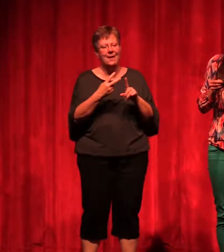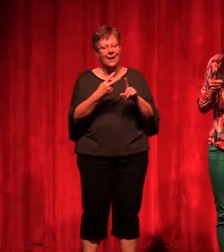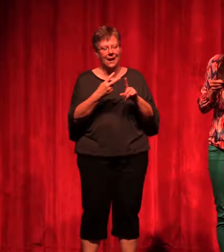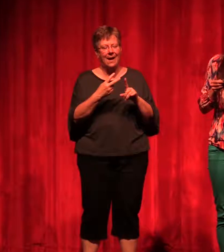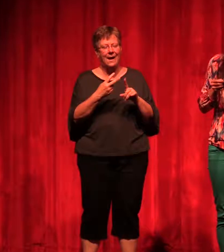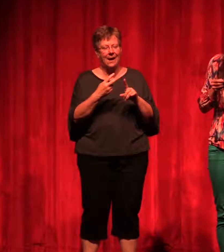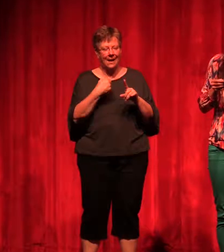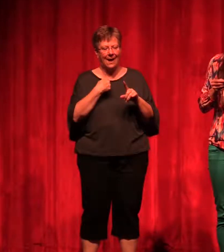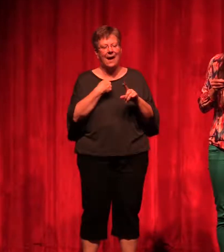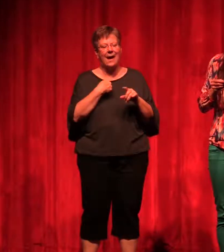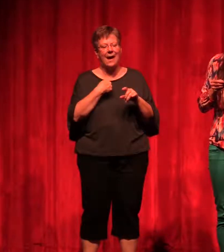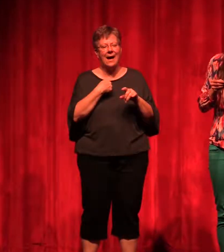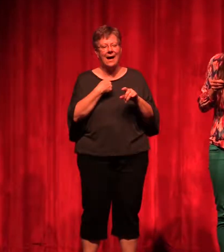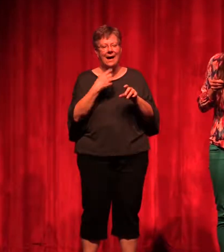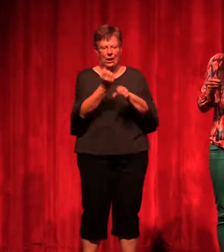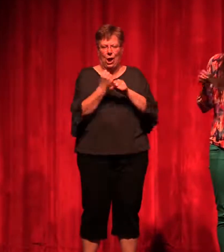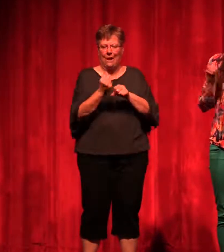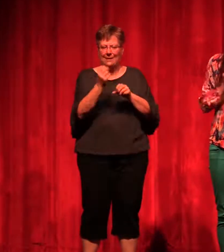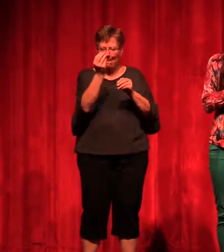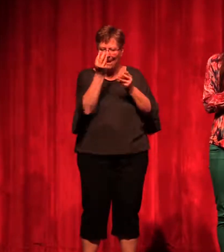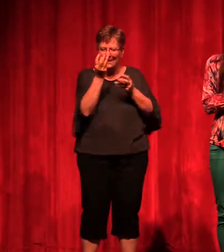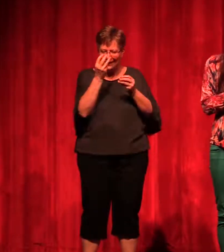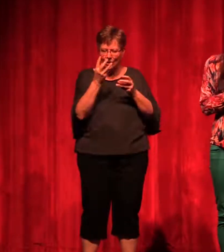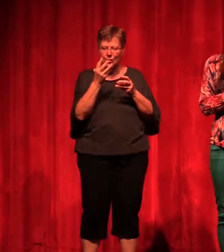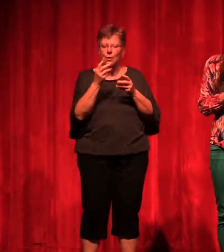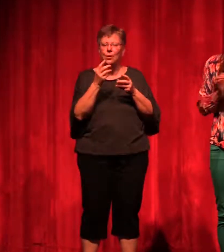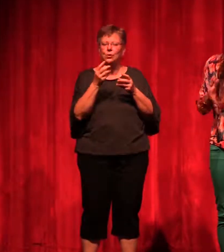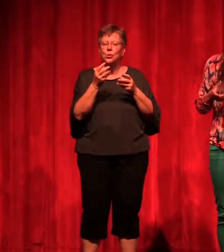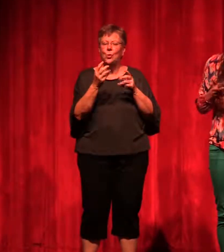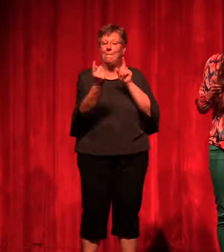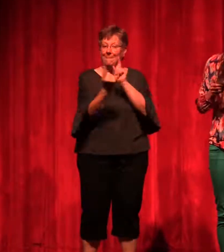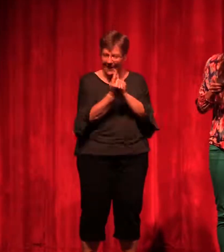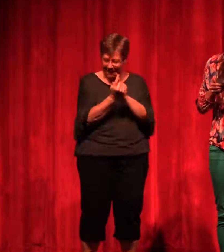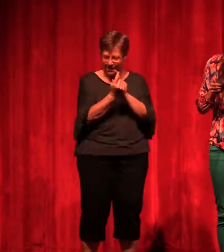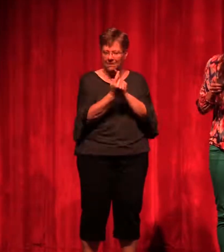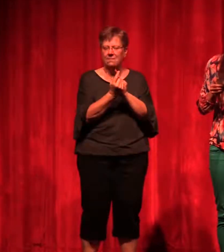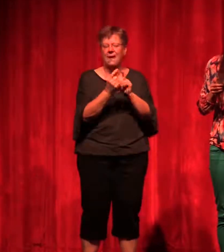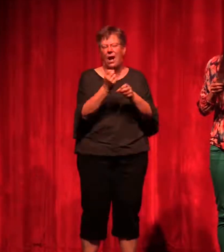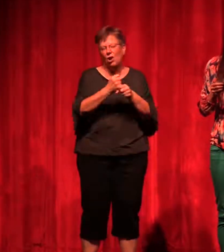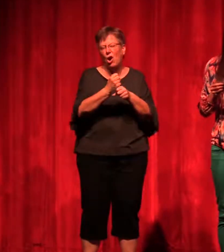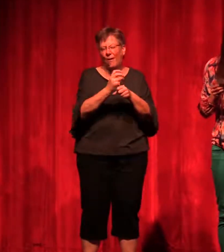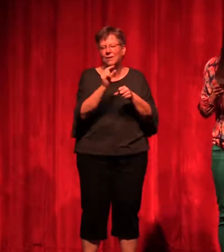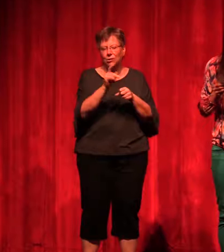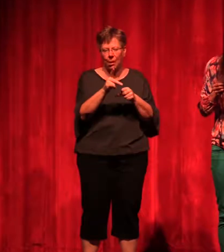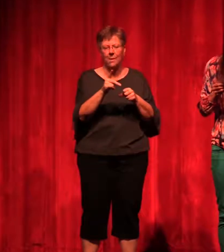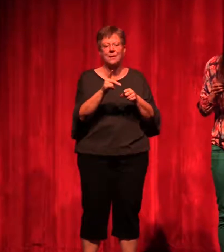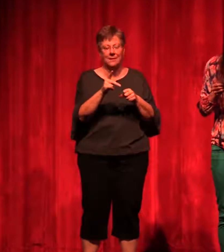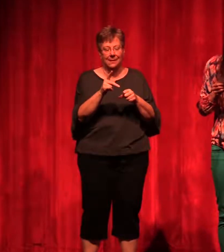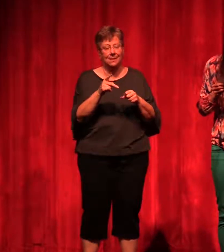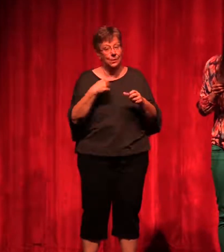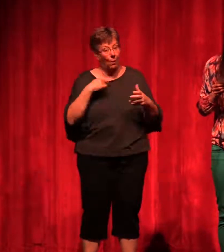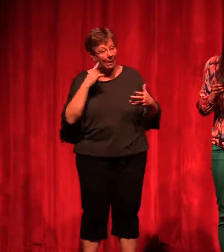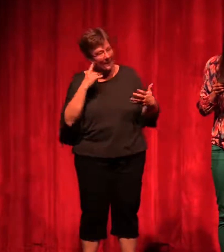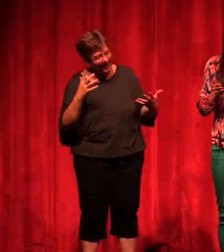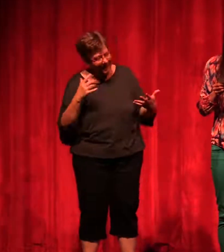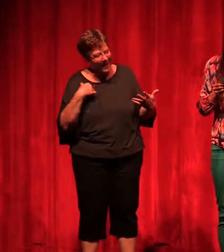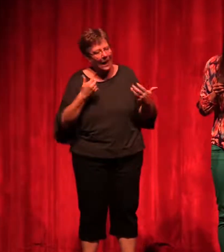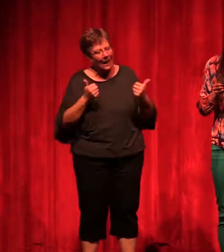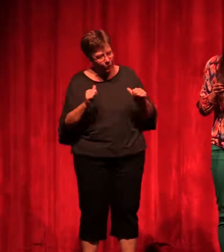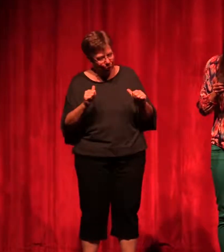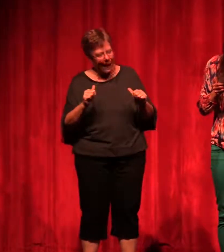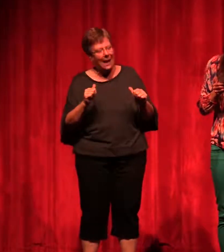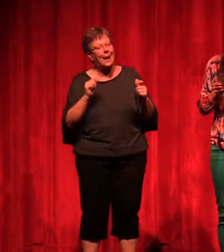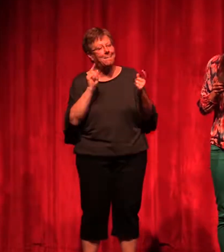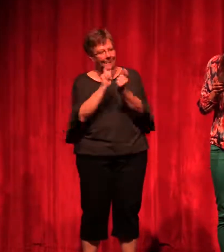me about coffee shops. We met a few days later. Talk about risky. We just